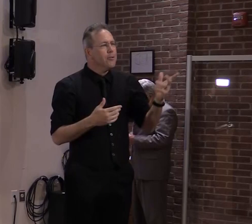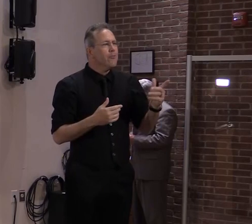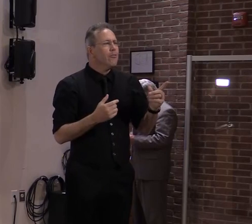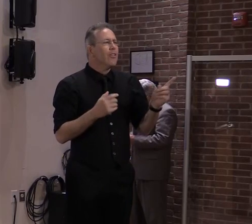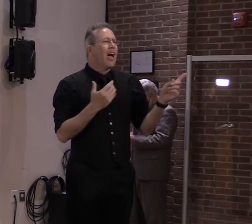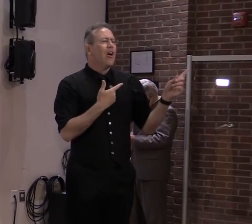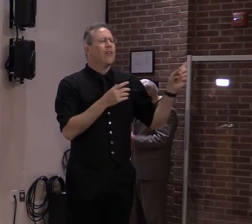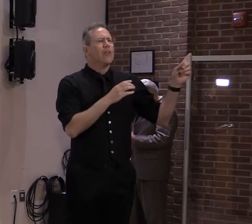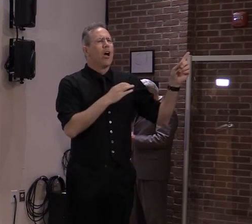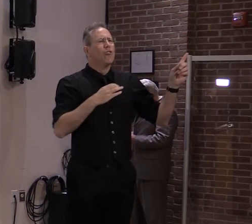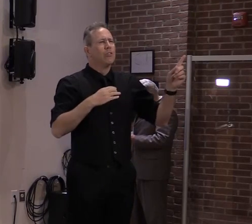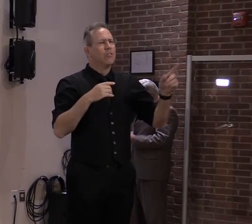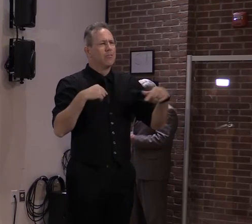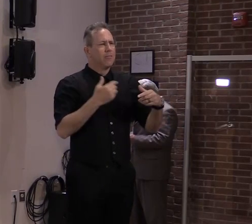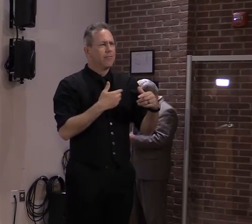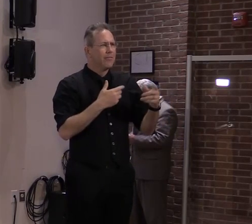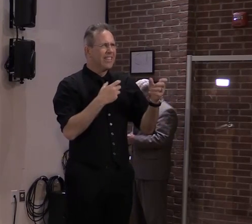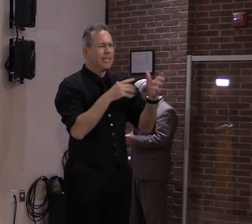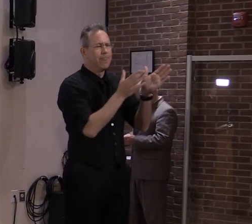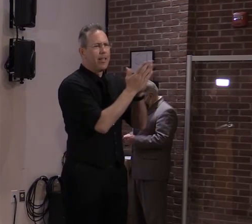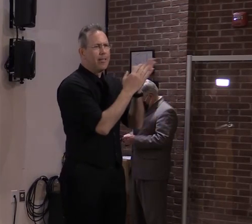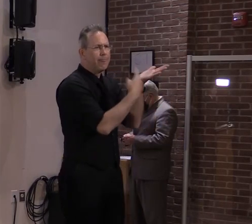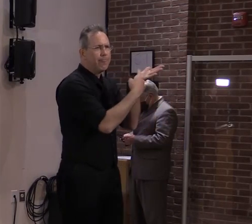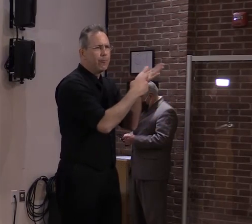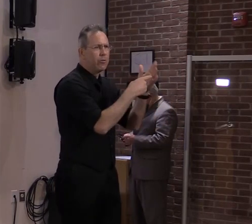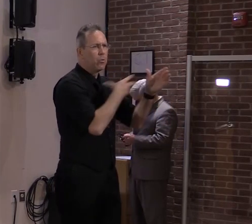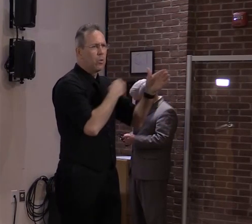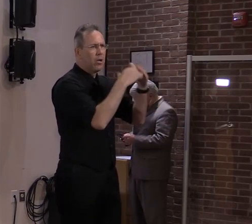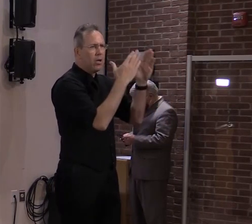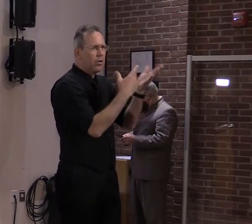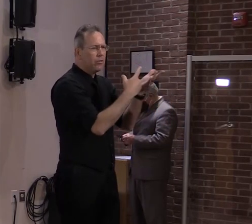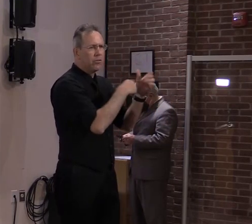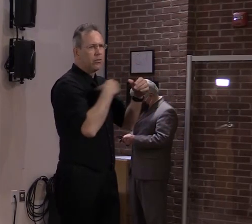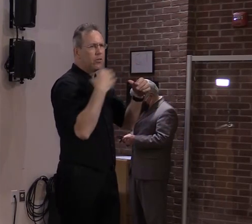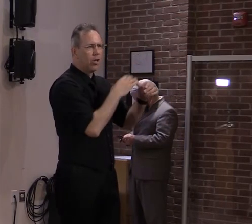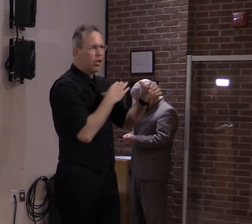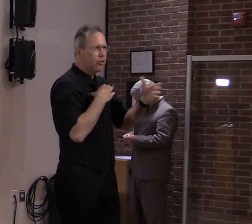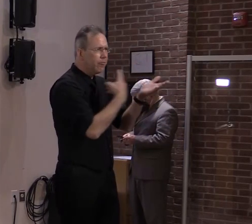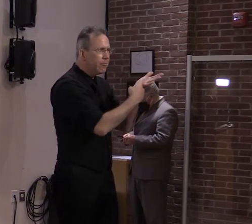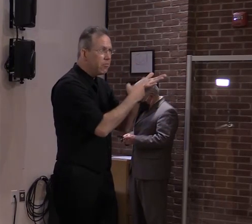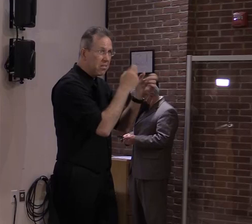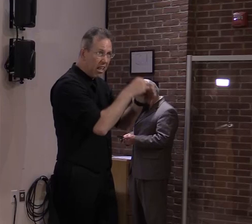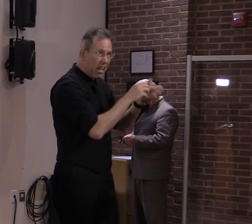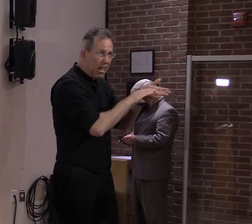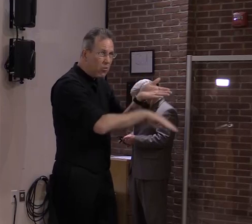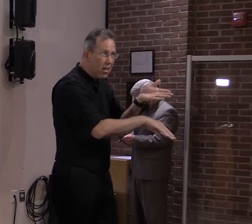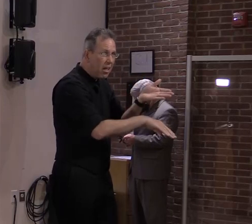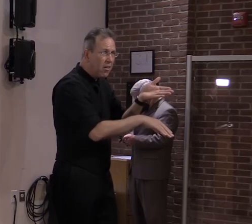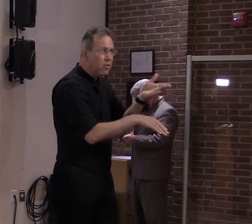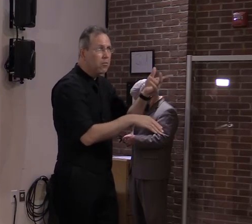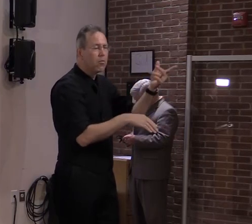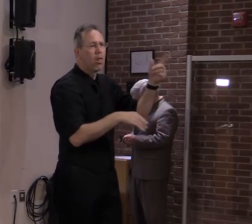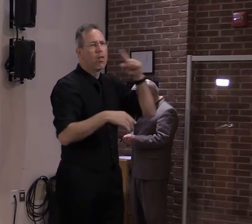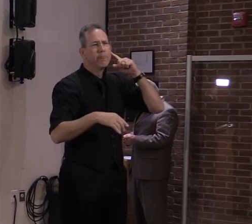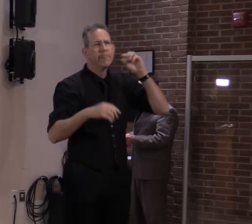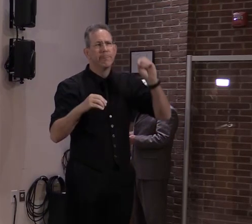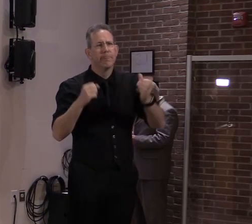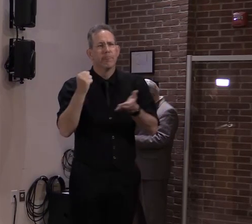to the Secretary. However, at this time, we have not heard back or heard a response on that.